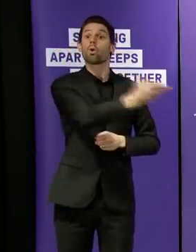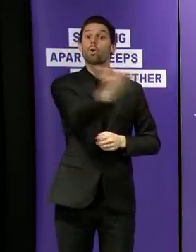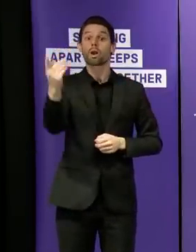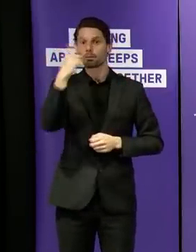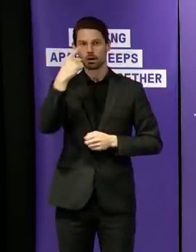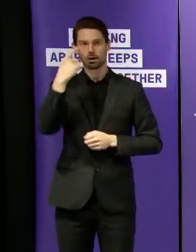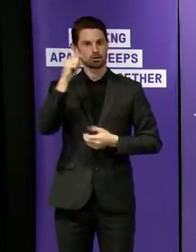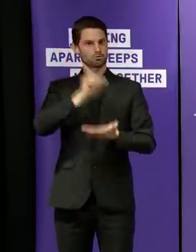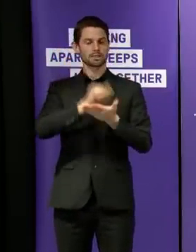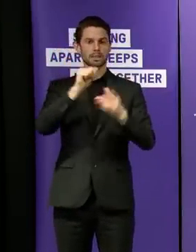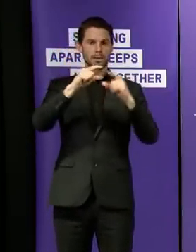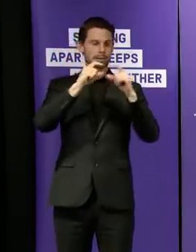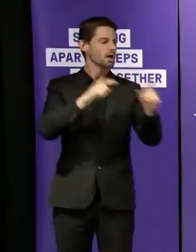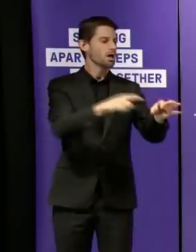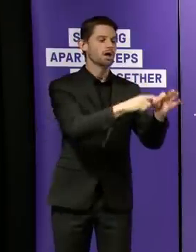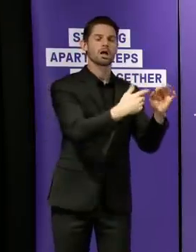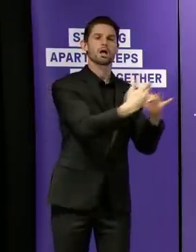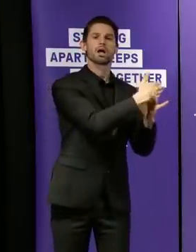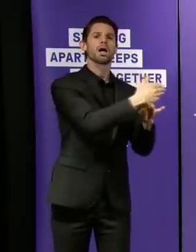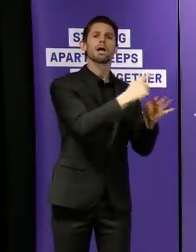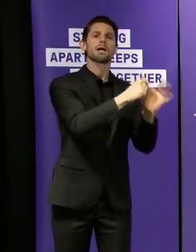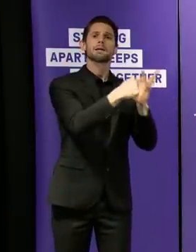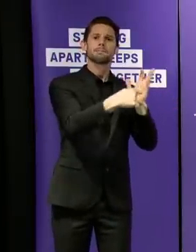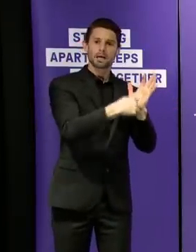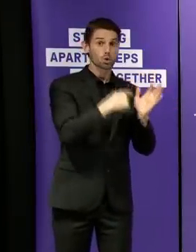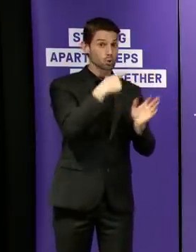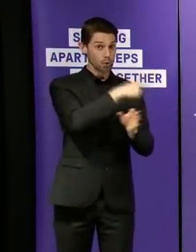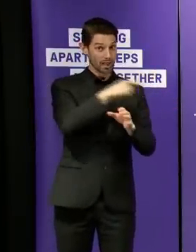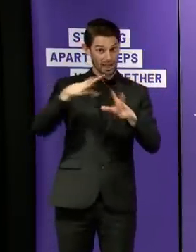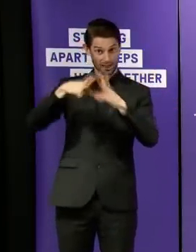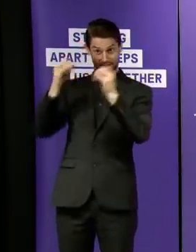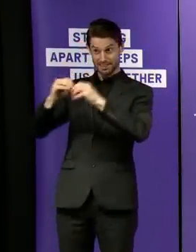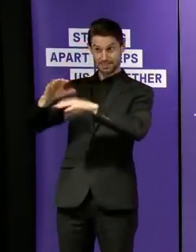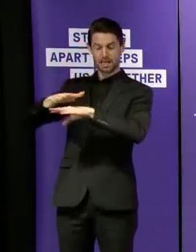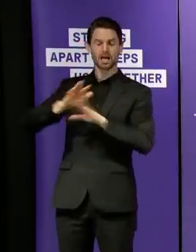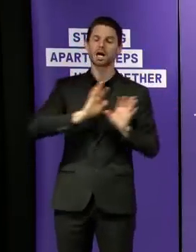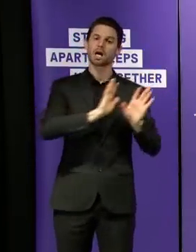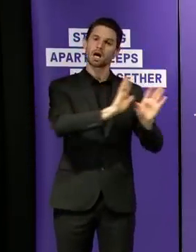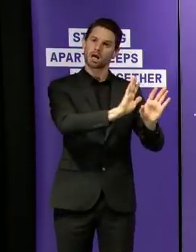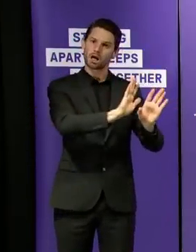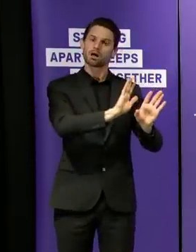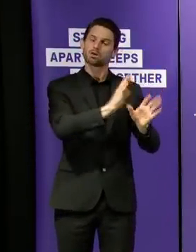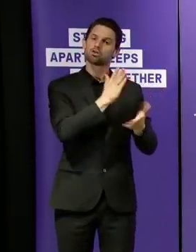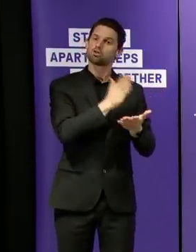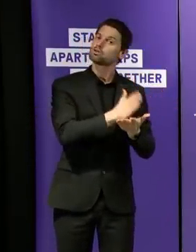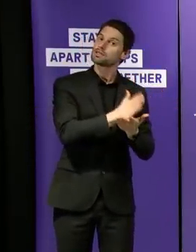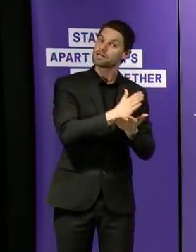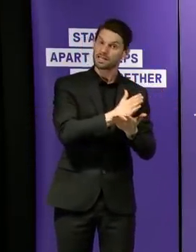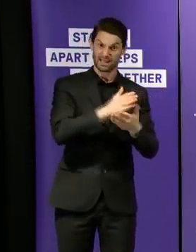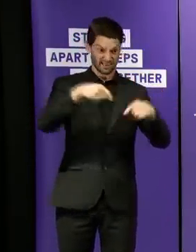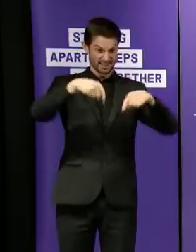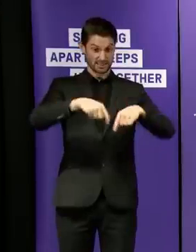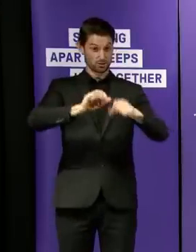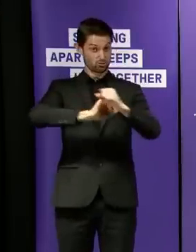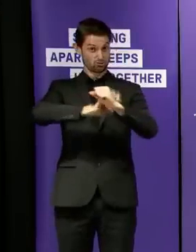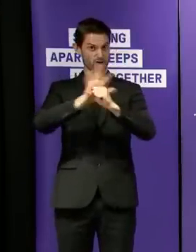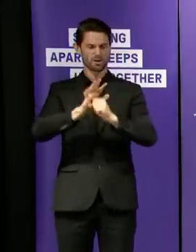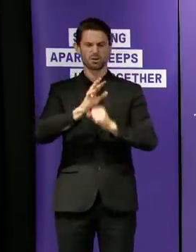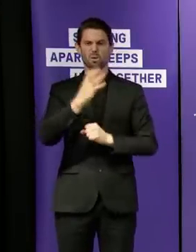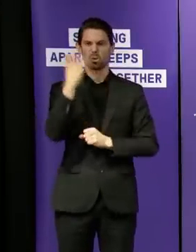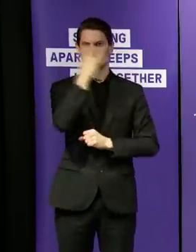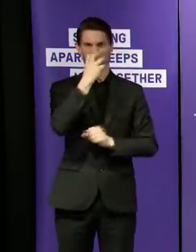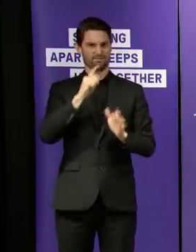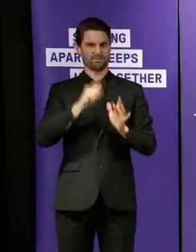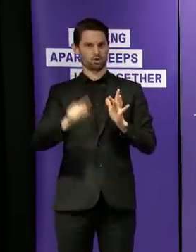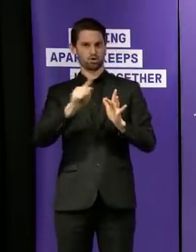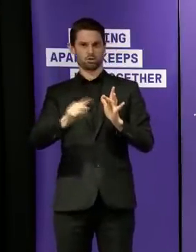appropriately. So let's not get into There are government guarantees. systems that could be Yeah, but let's put in not get into place, guarantees. N95. We're talking, if this thing's, it's a virus, right? And this is